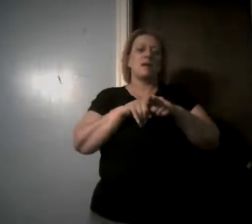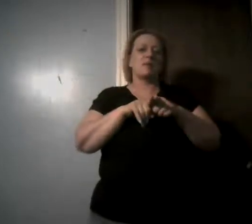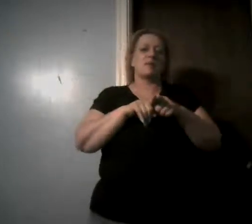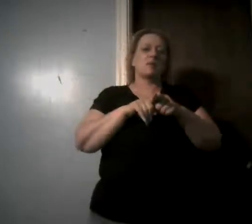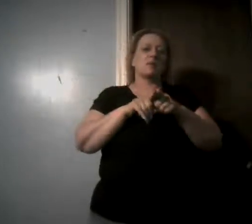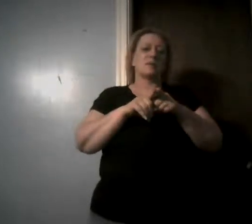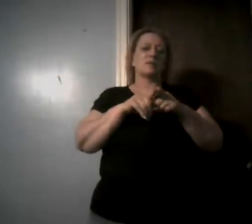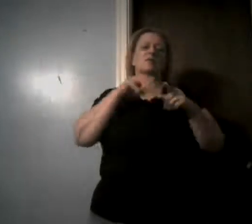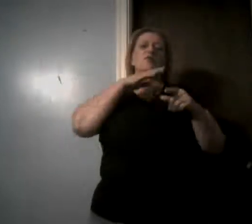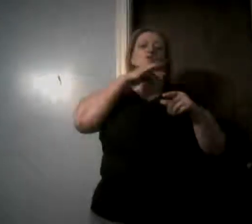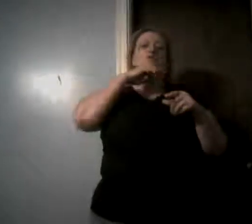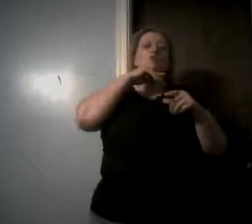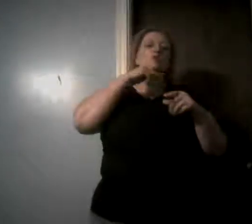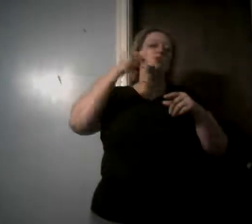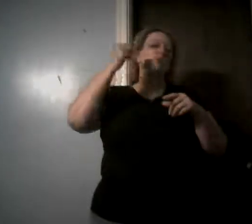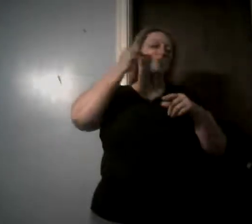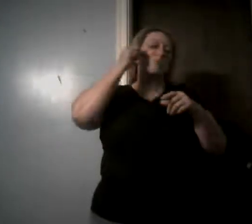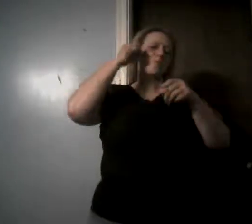Acne can run in families.